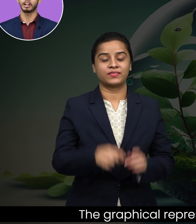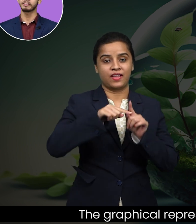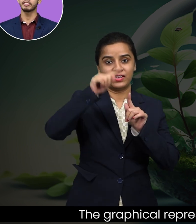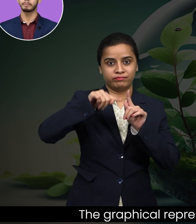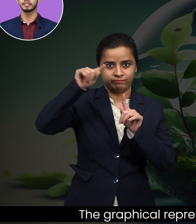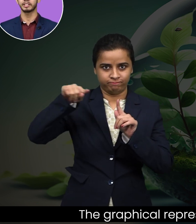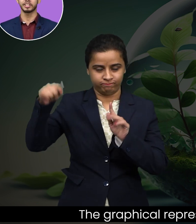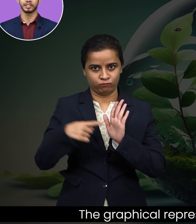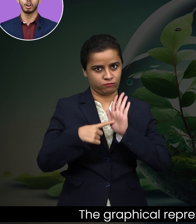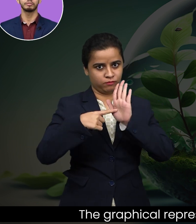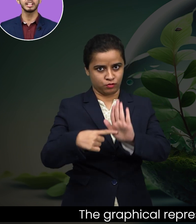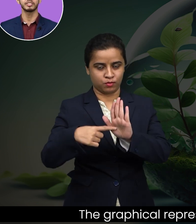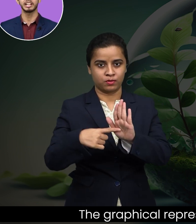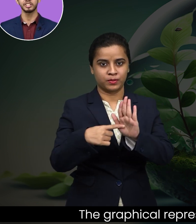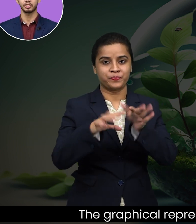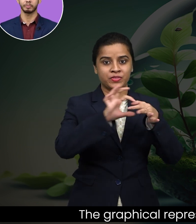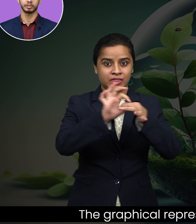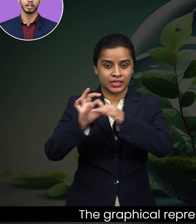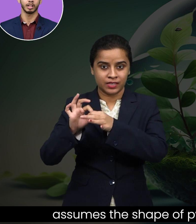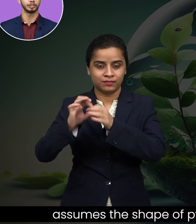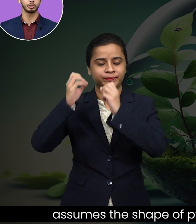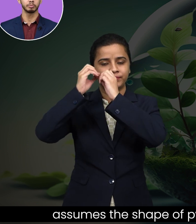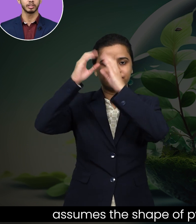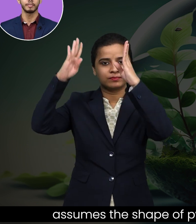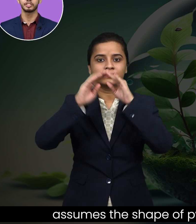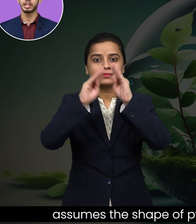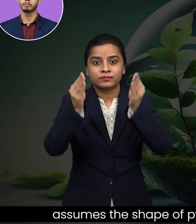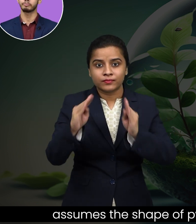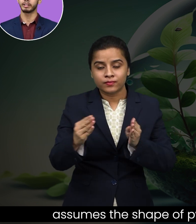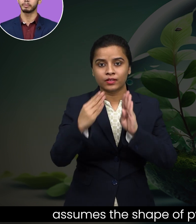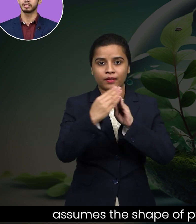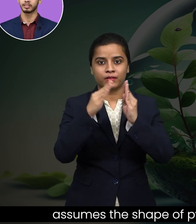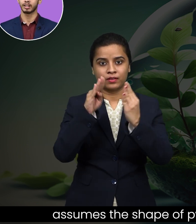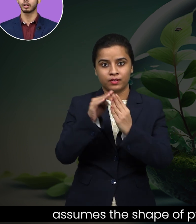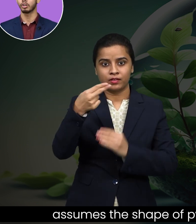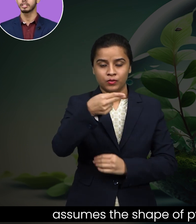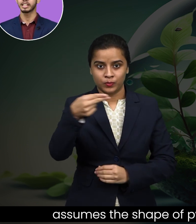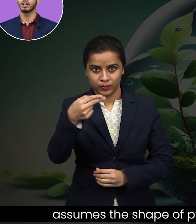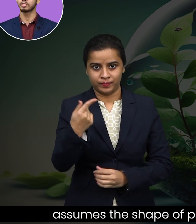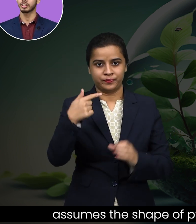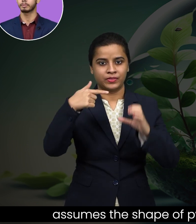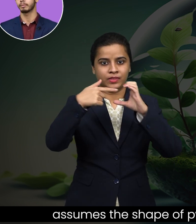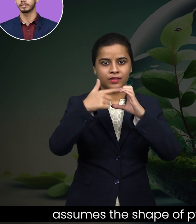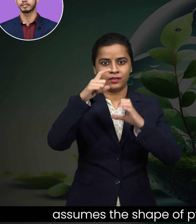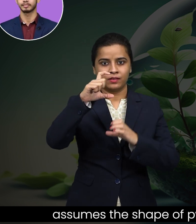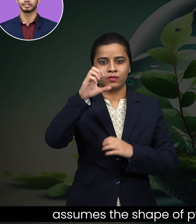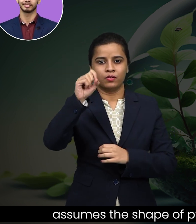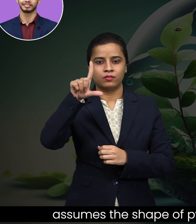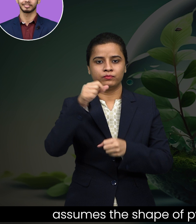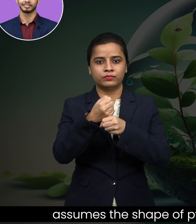The graphical representation of these relationships assumes the shape of pyramids called ecological